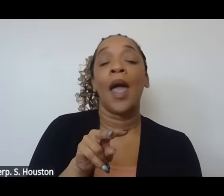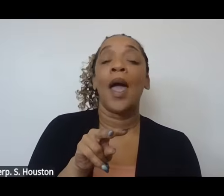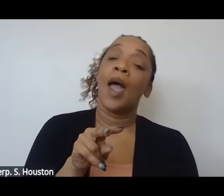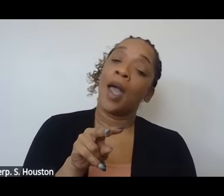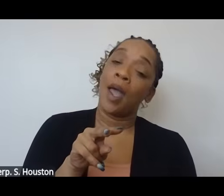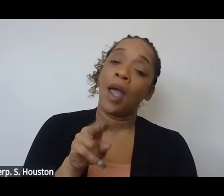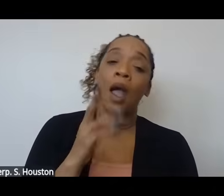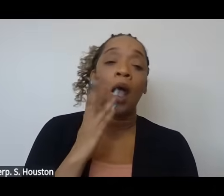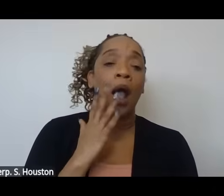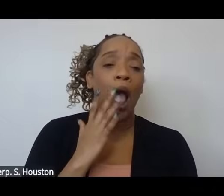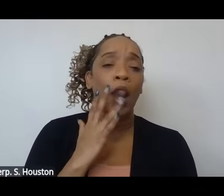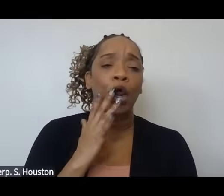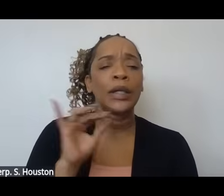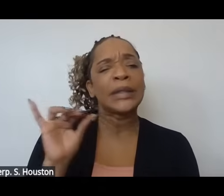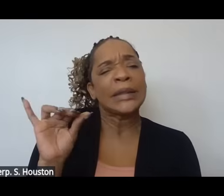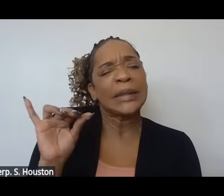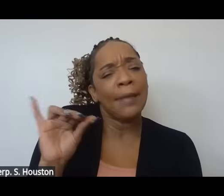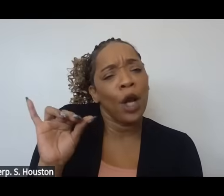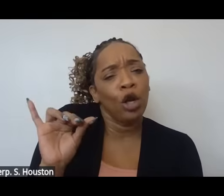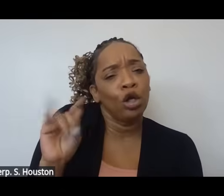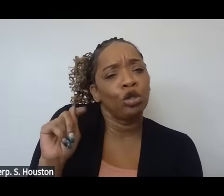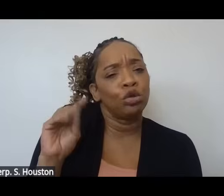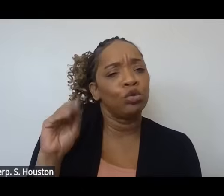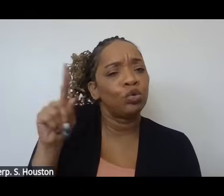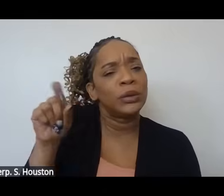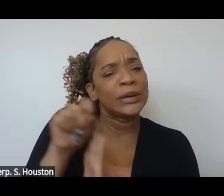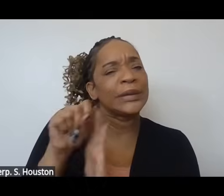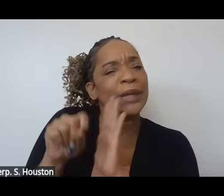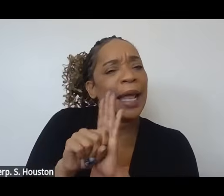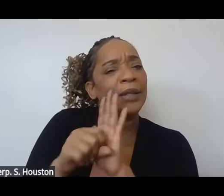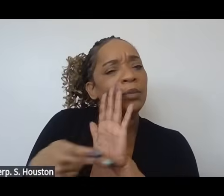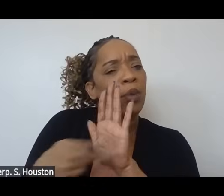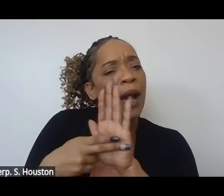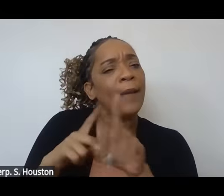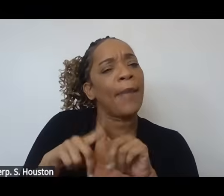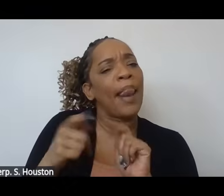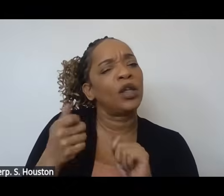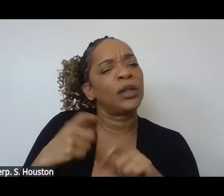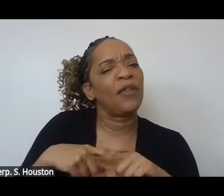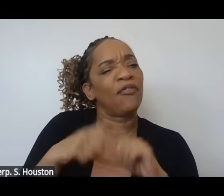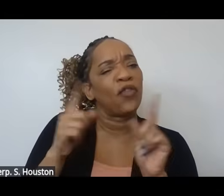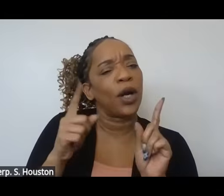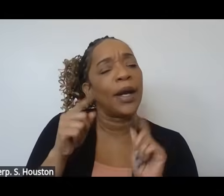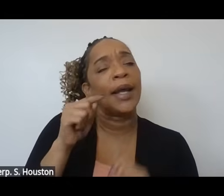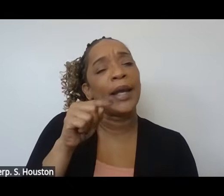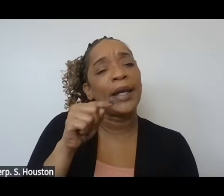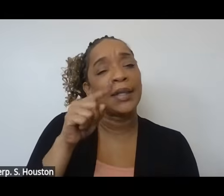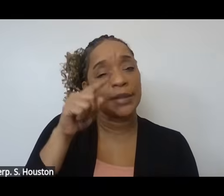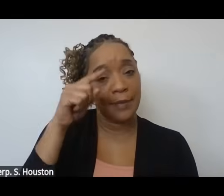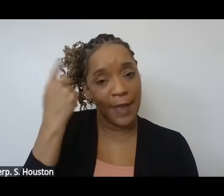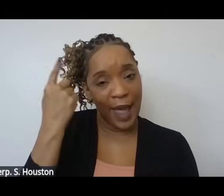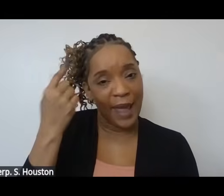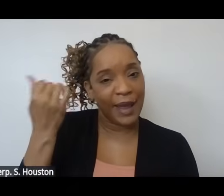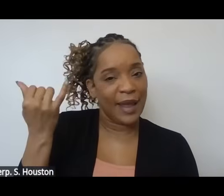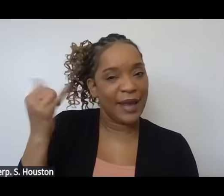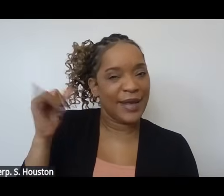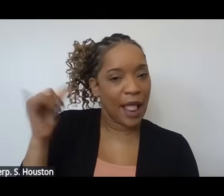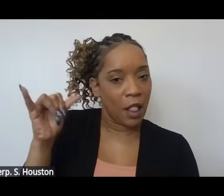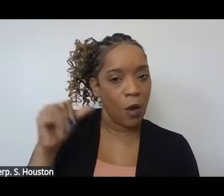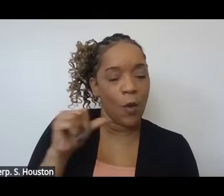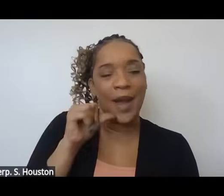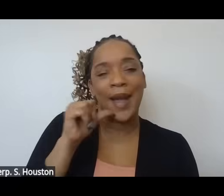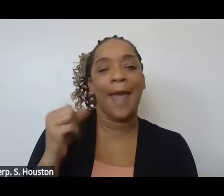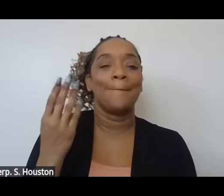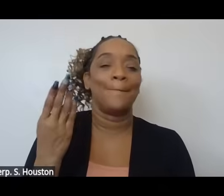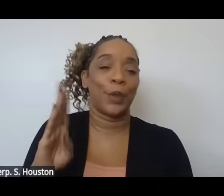similar to the rest of the state's branding, but different. It's black and yellow instead of blue